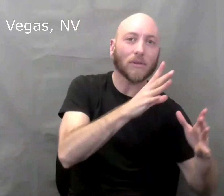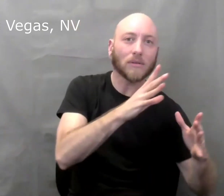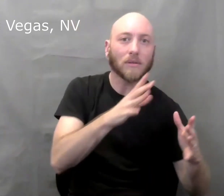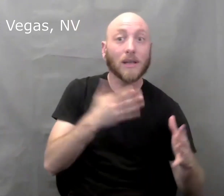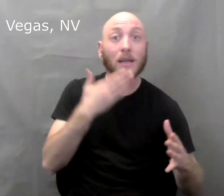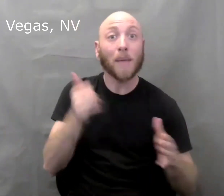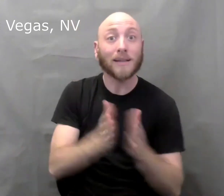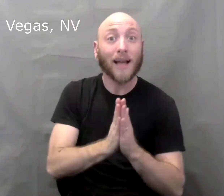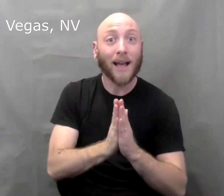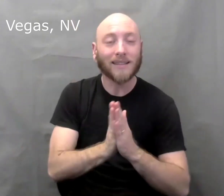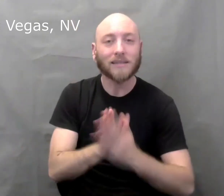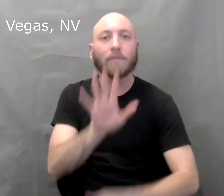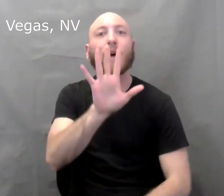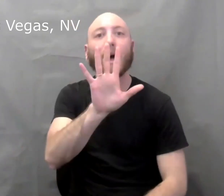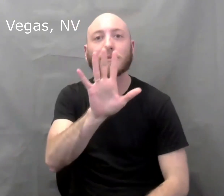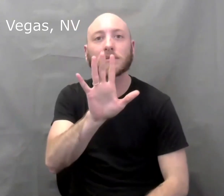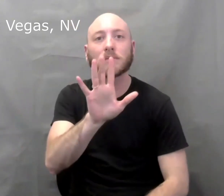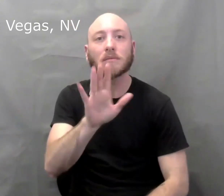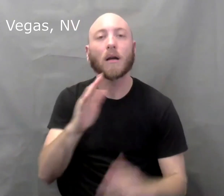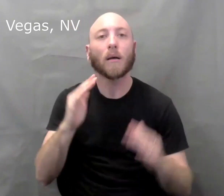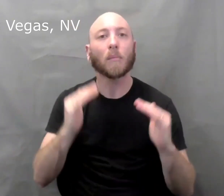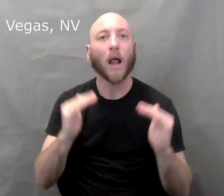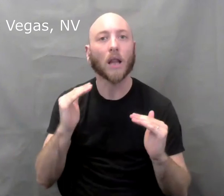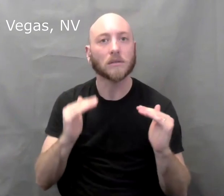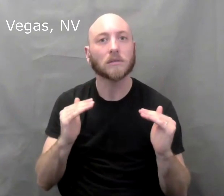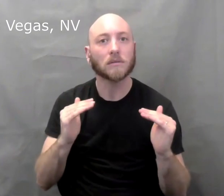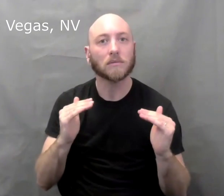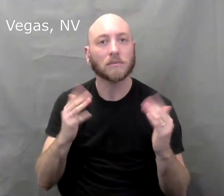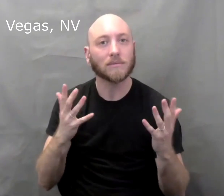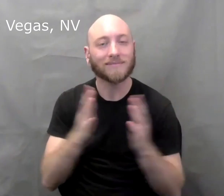So I'm really glad to be here. Thank you, Austin, for